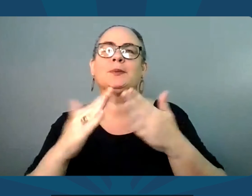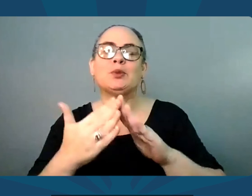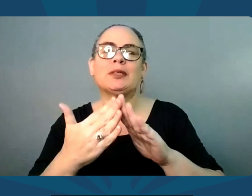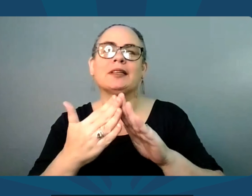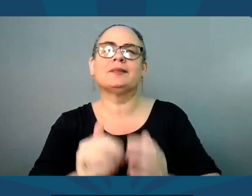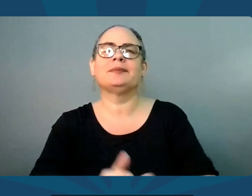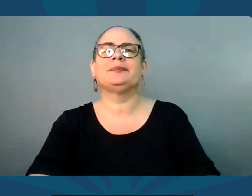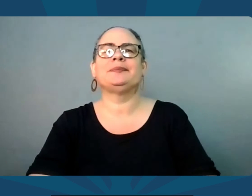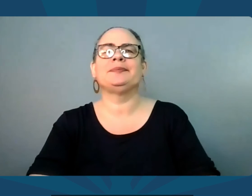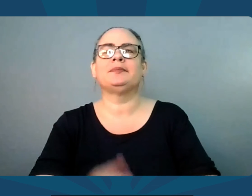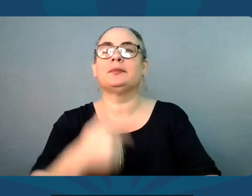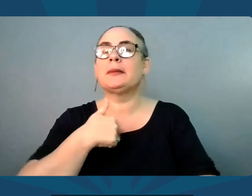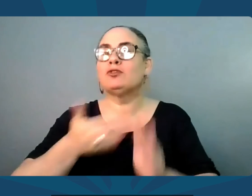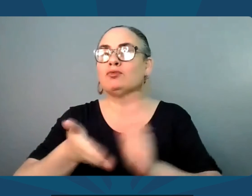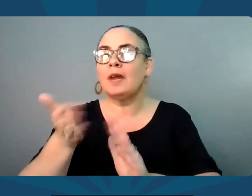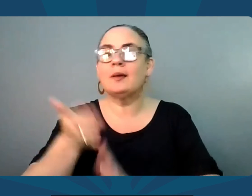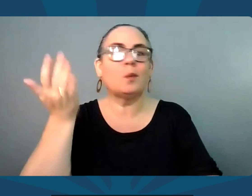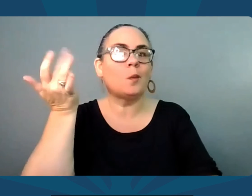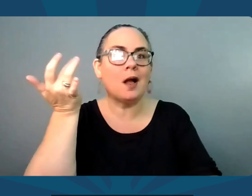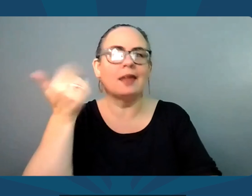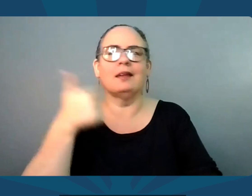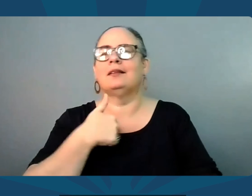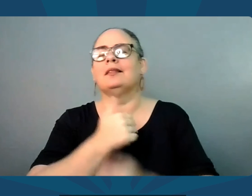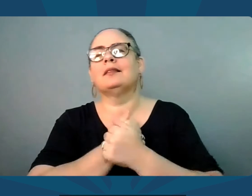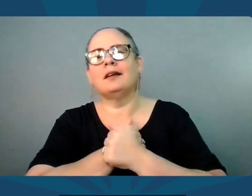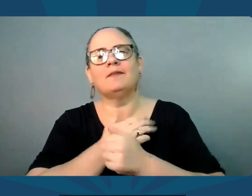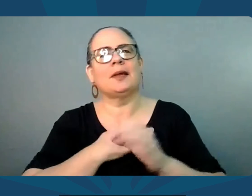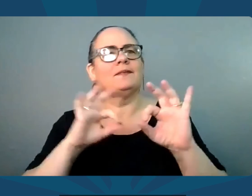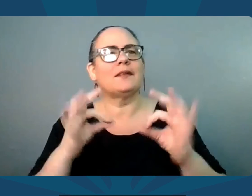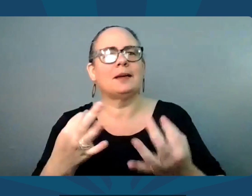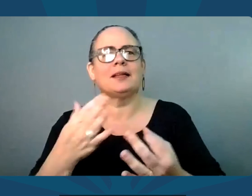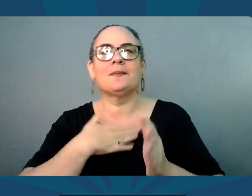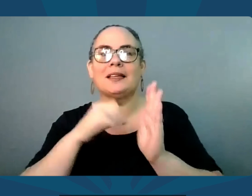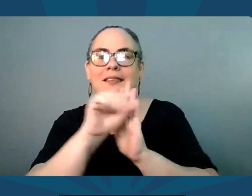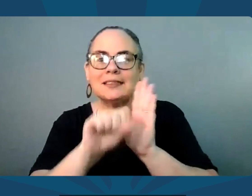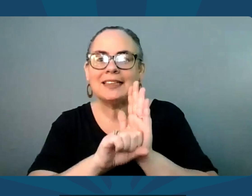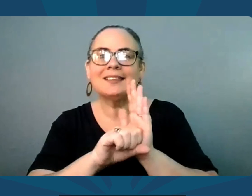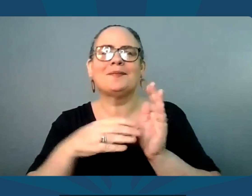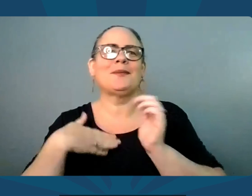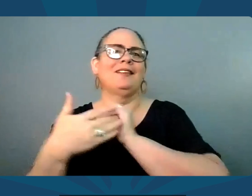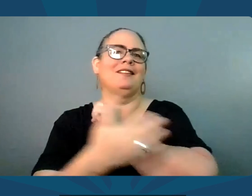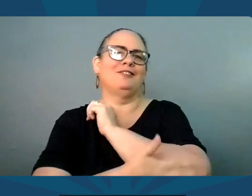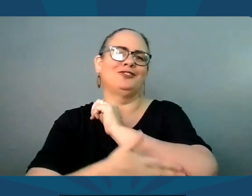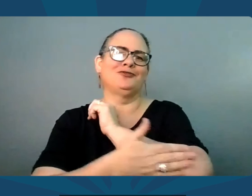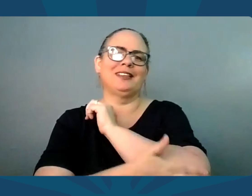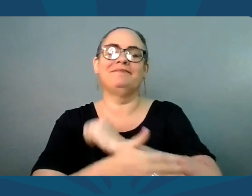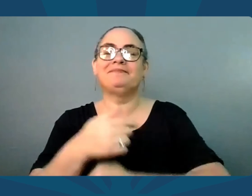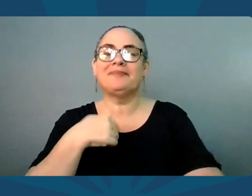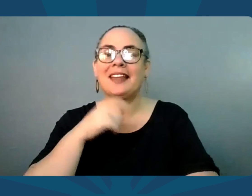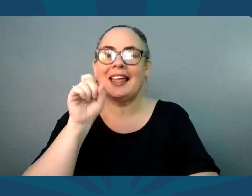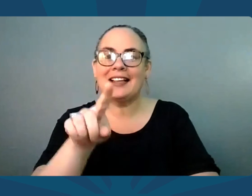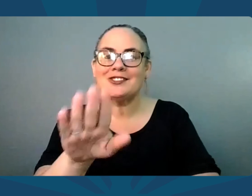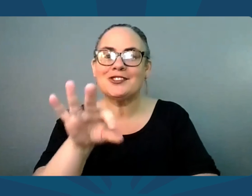active member of my family's church community. I'm running because I love my family, my state, and